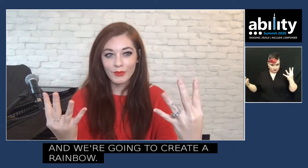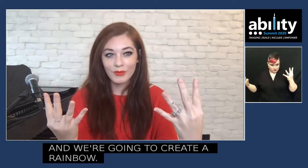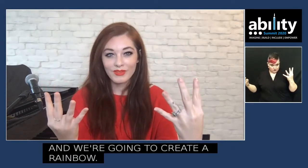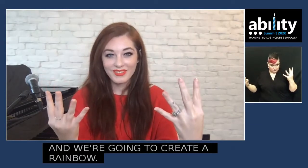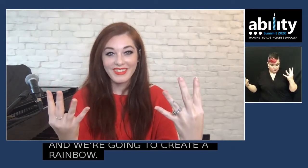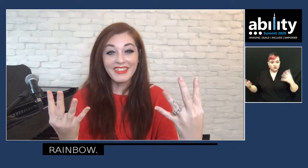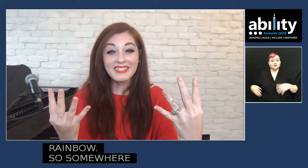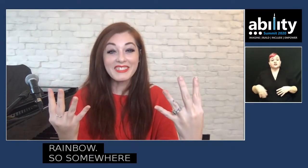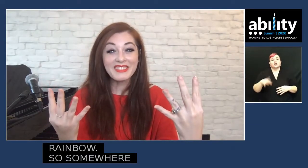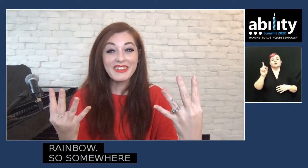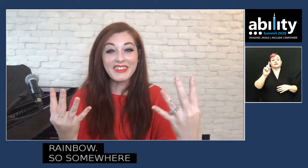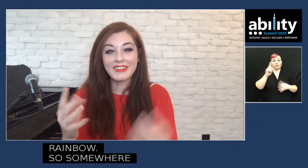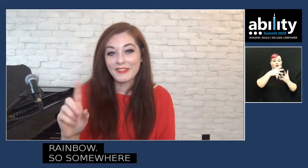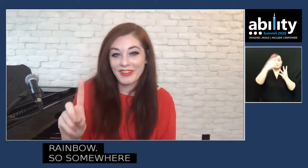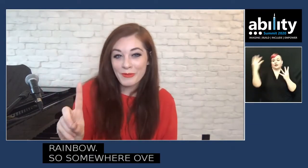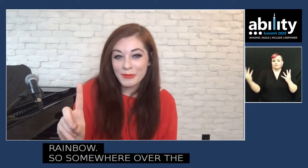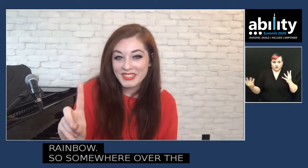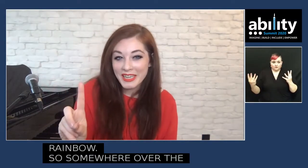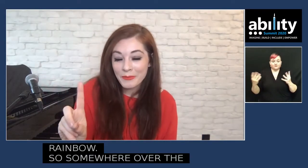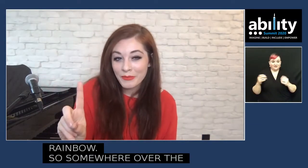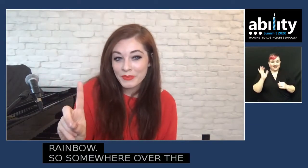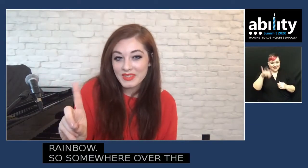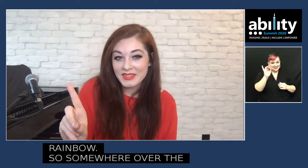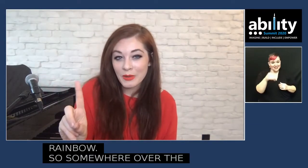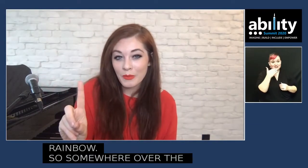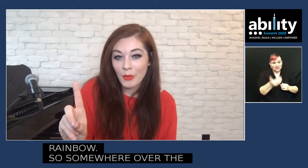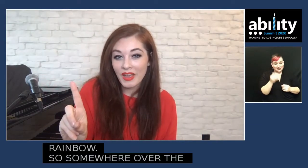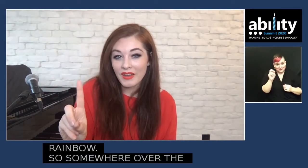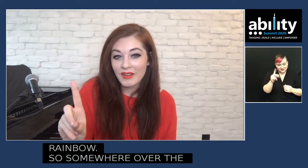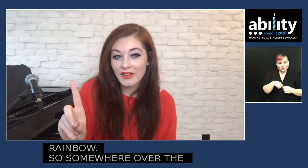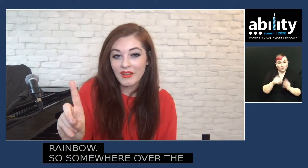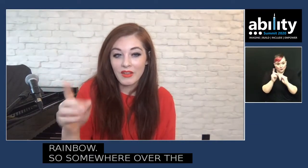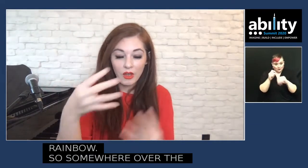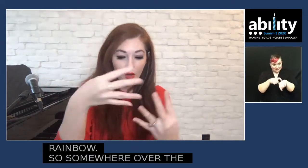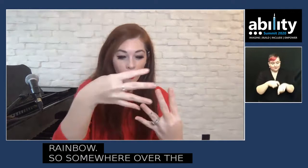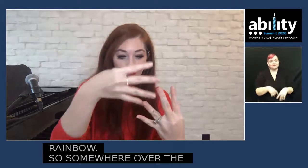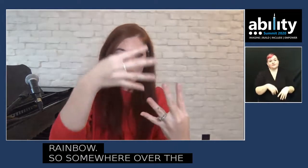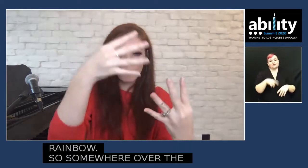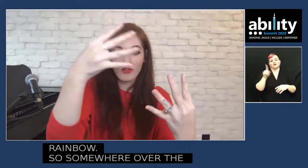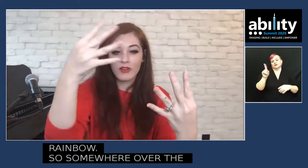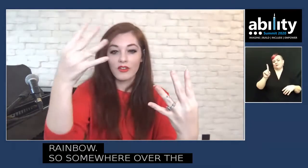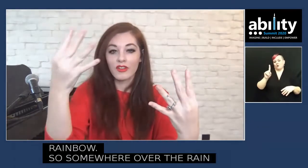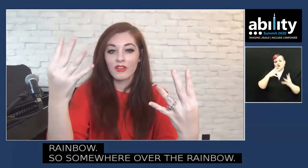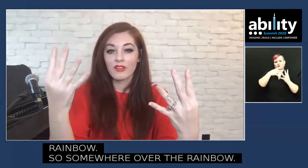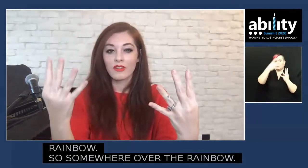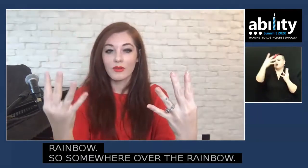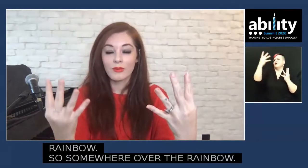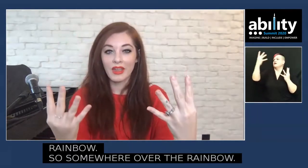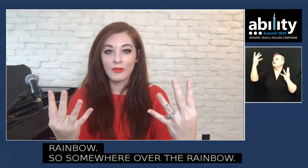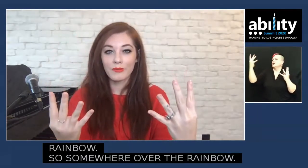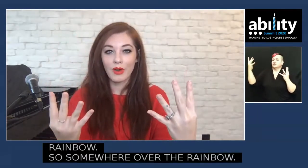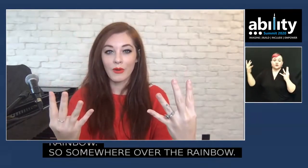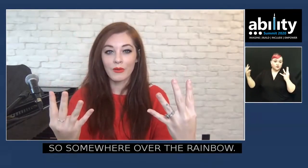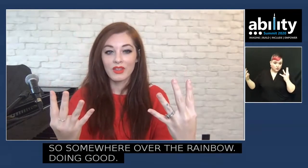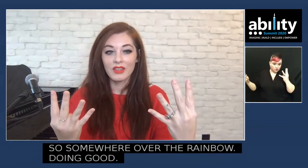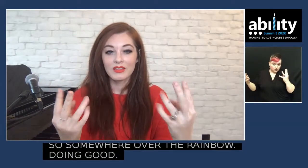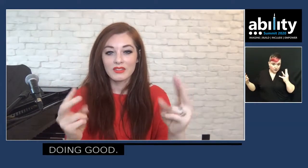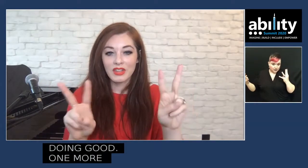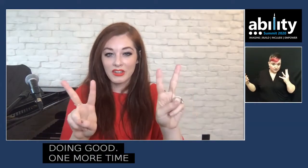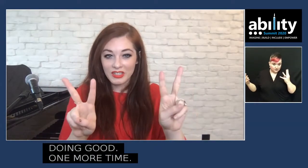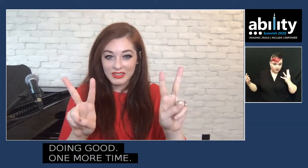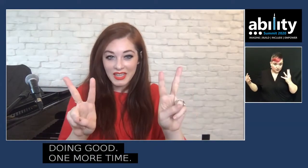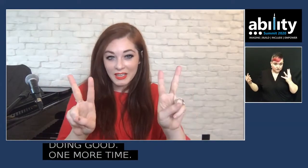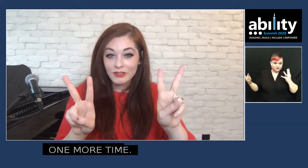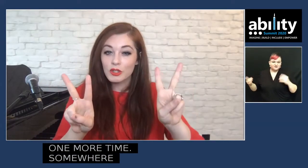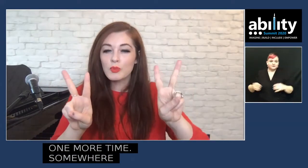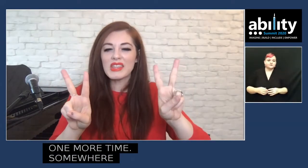rainbow. Oh, it's doing good. Ready one more time? Somewhere over the rainbow. So